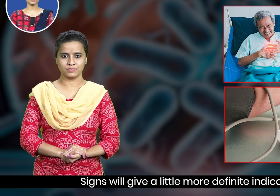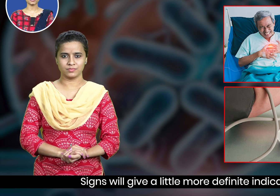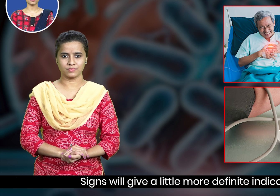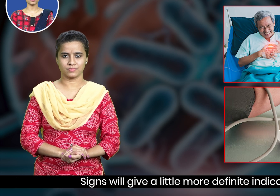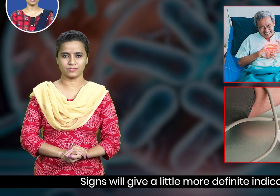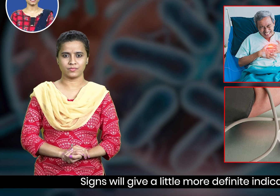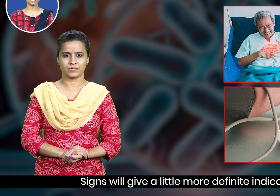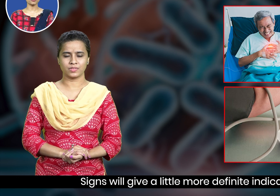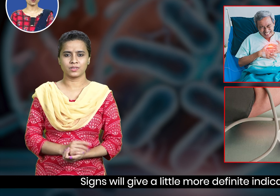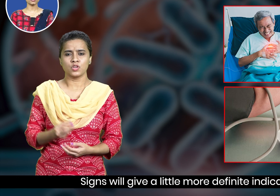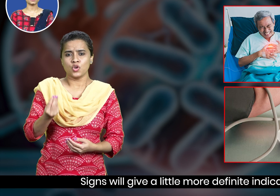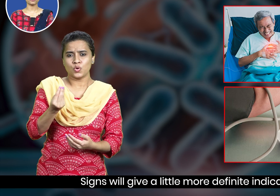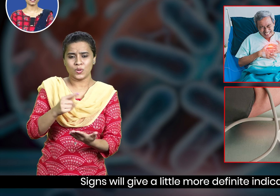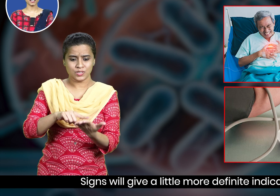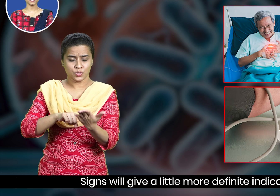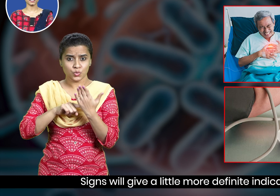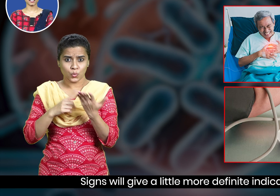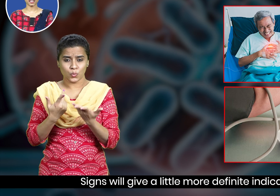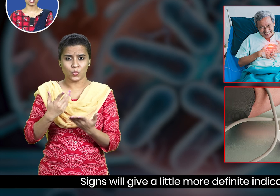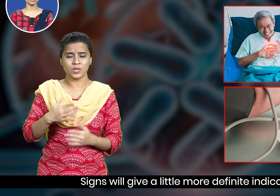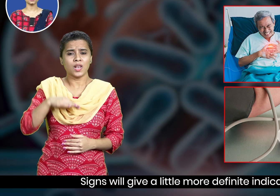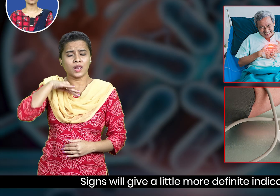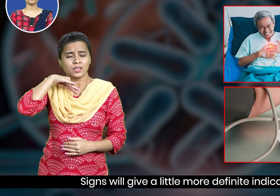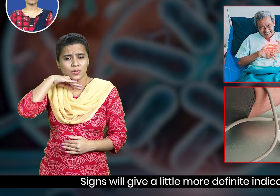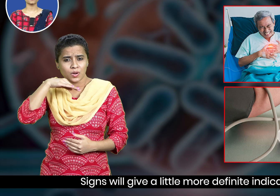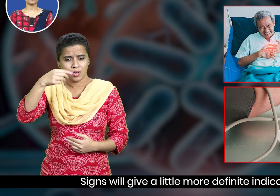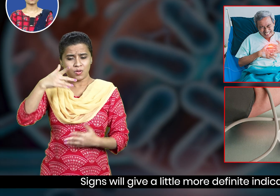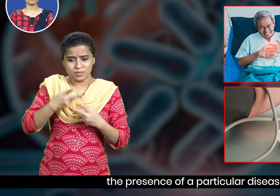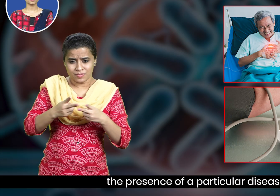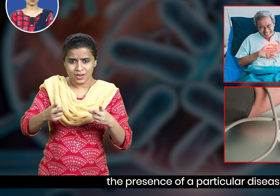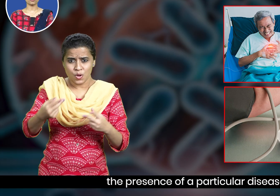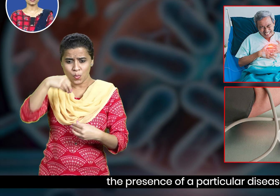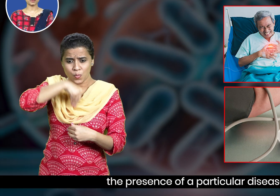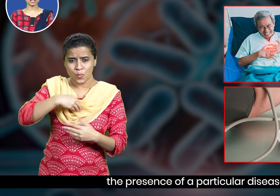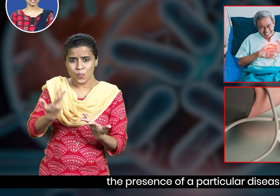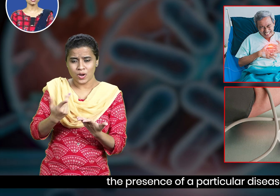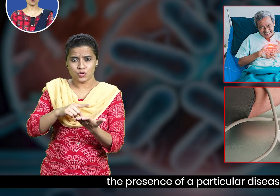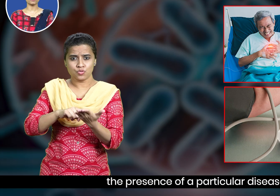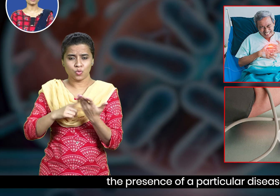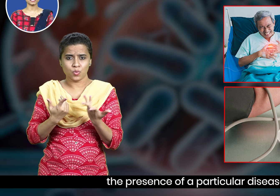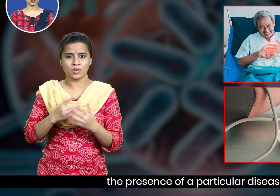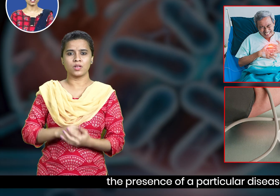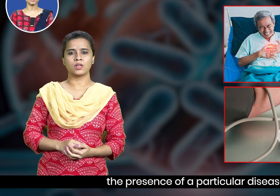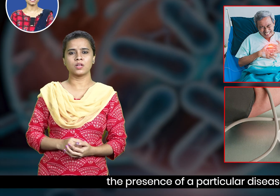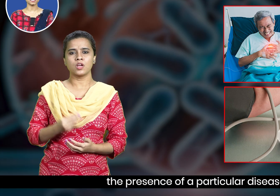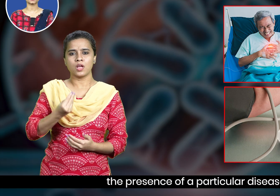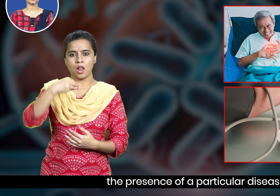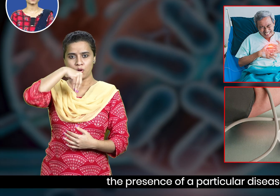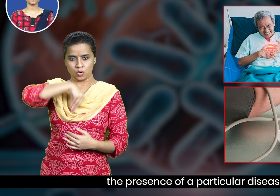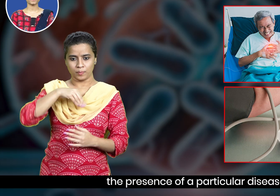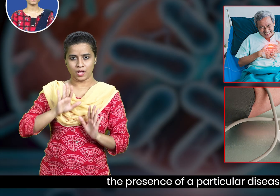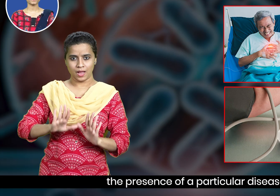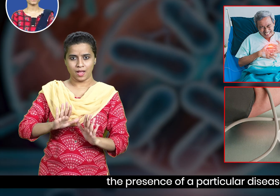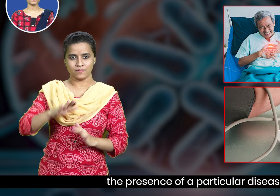Signs will give a little more definite indication of the presence of a particular disease.